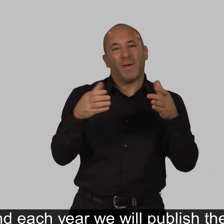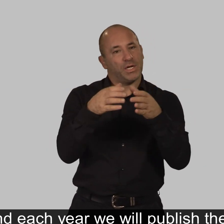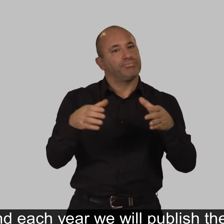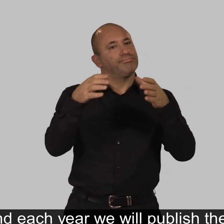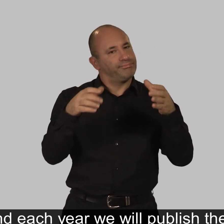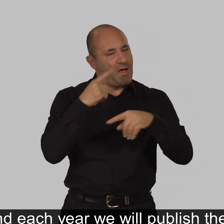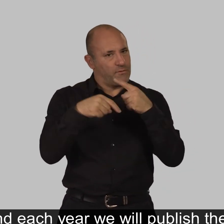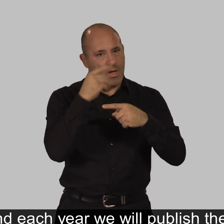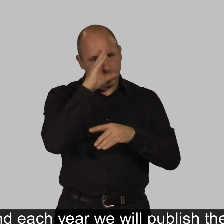people in work.